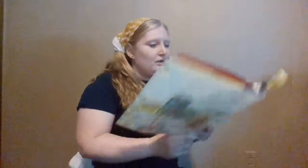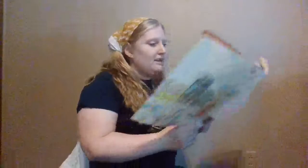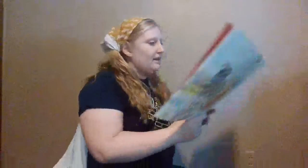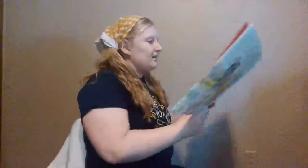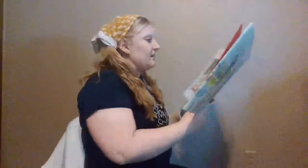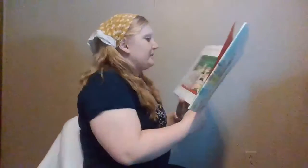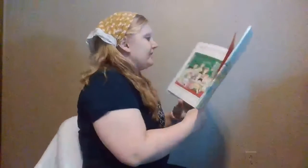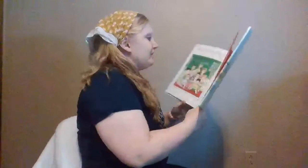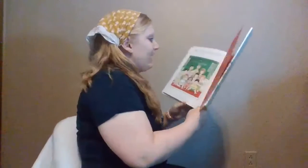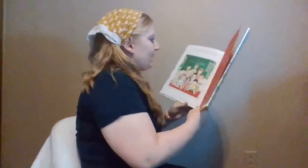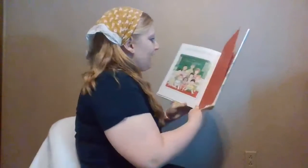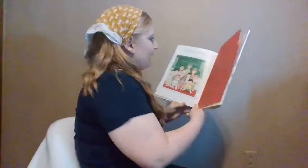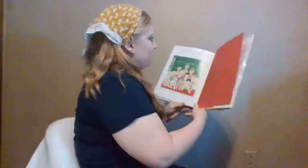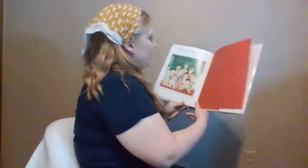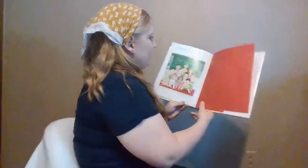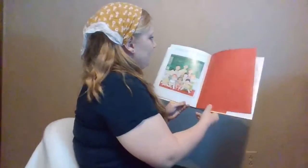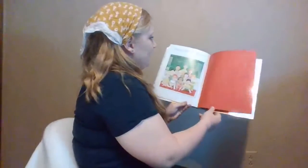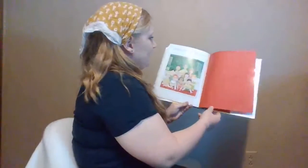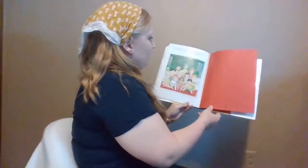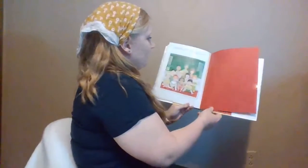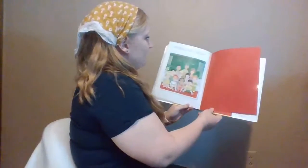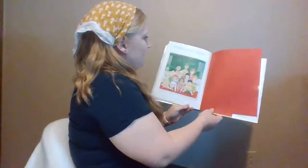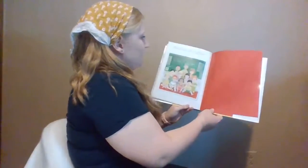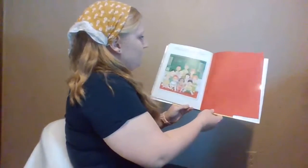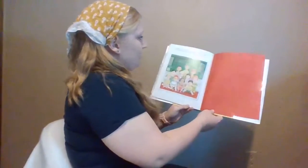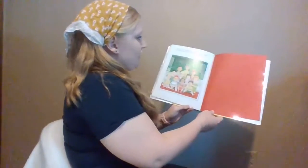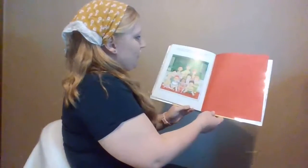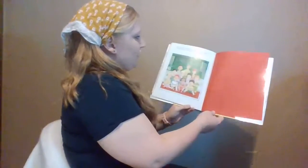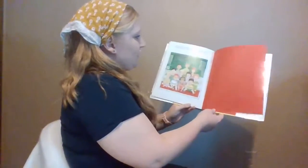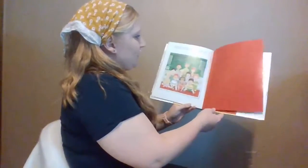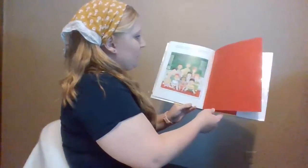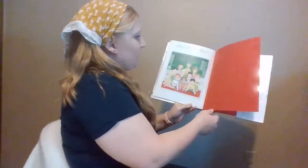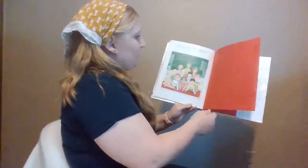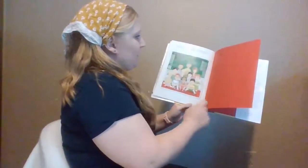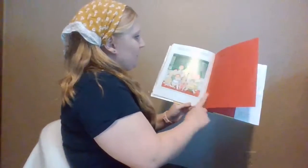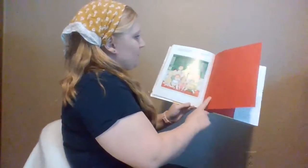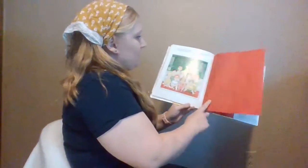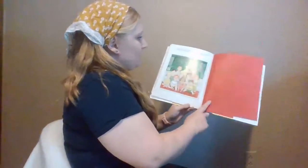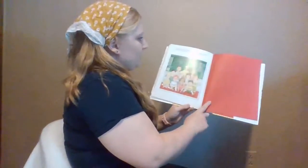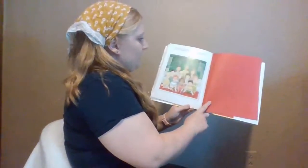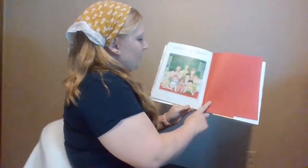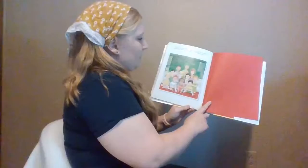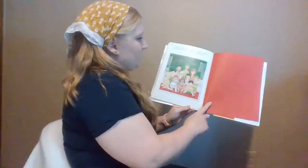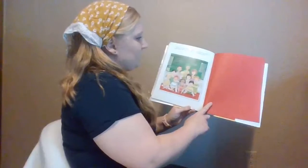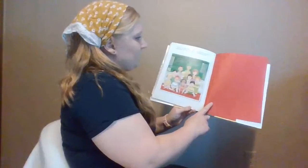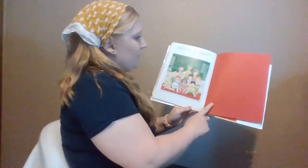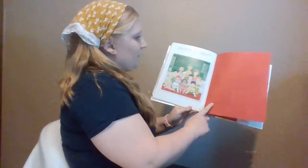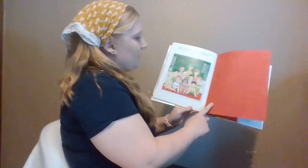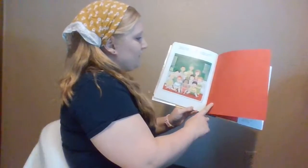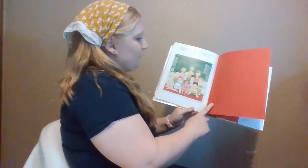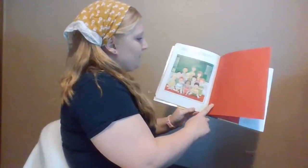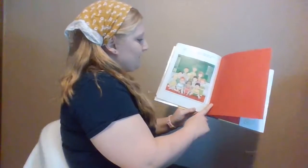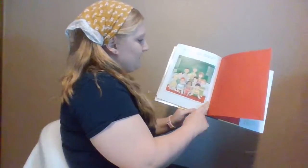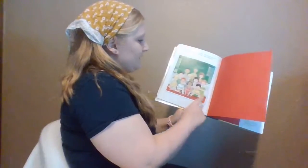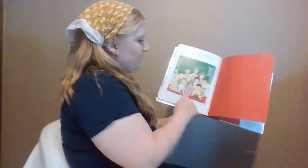Moses unzips his backpack and shows his mother a picture, which Mr. Samuels took of Moses with